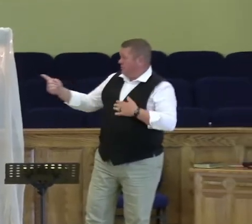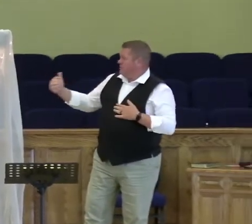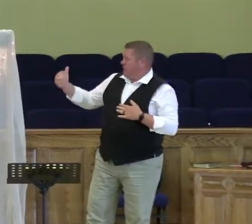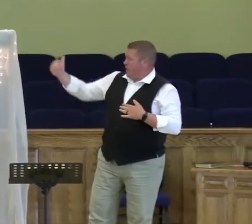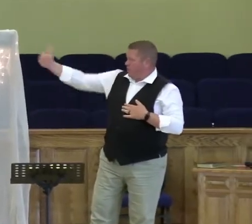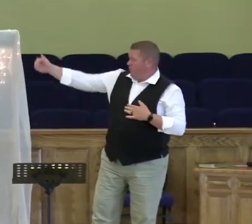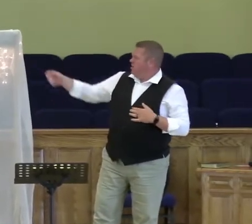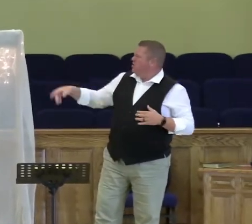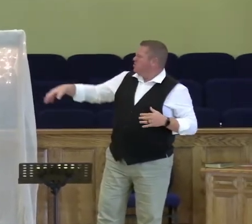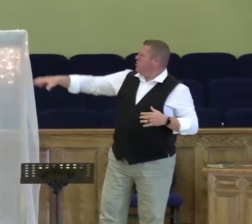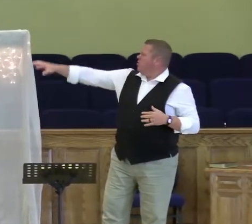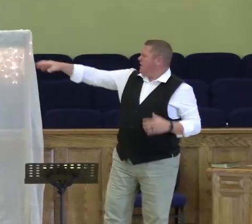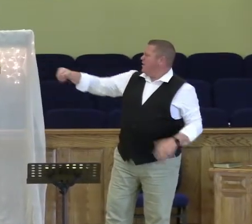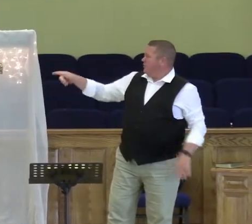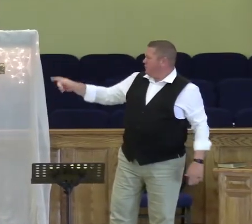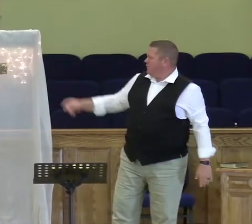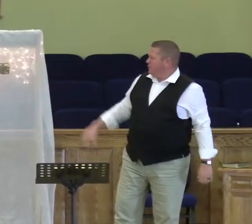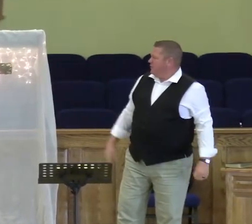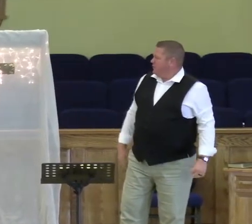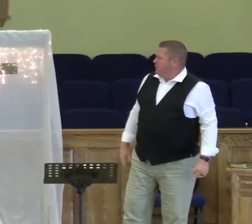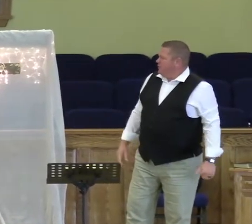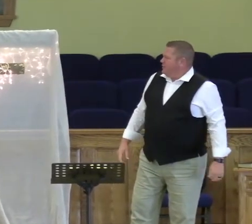aside, so just kind of go over there a little bit.